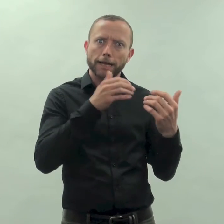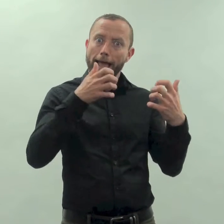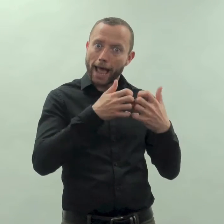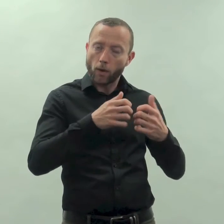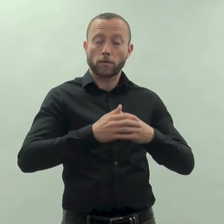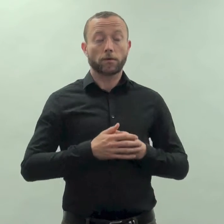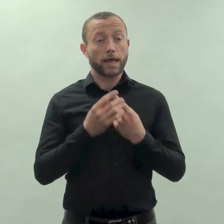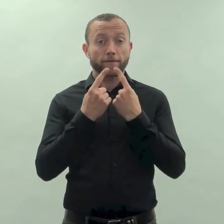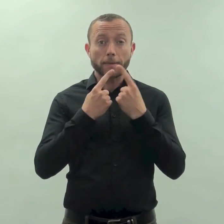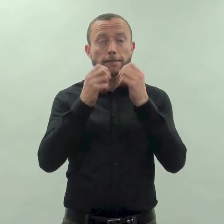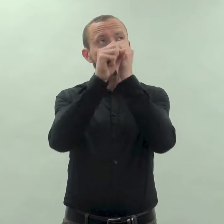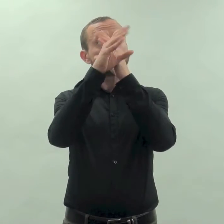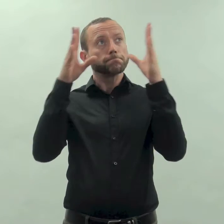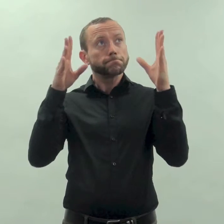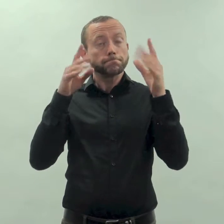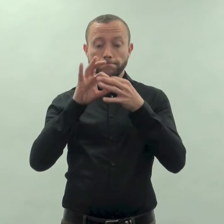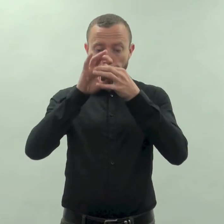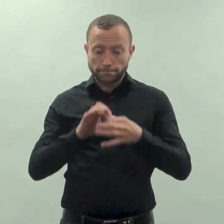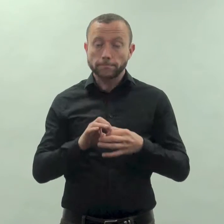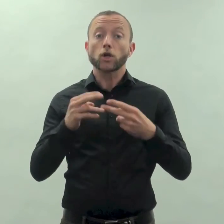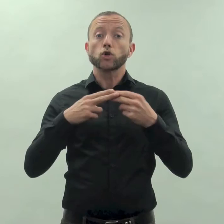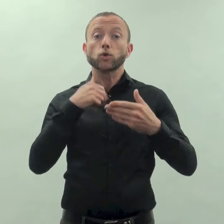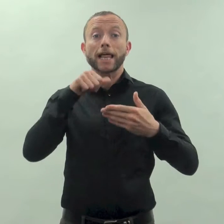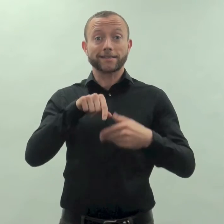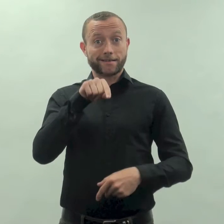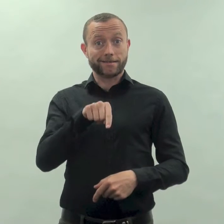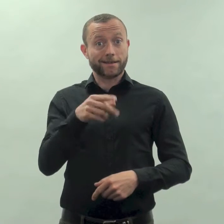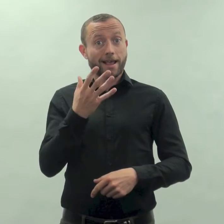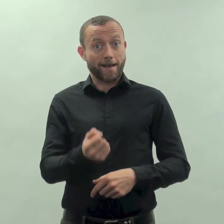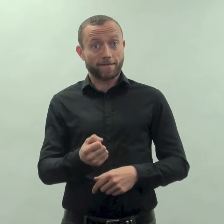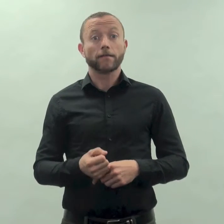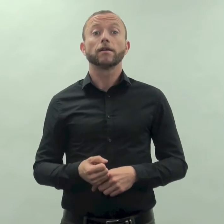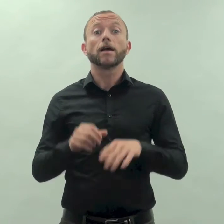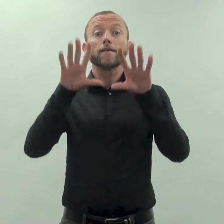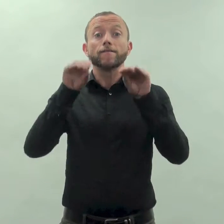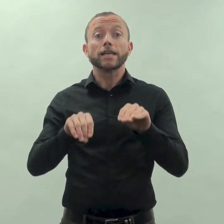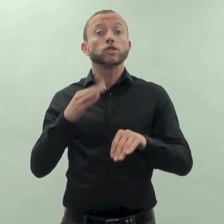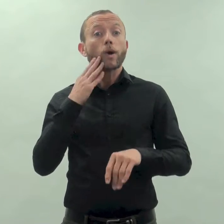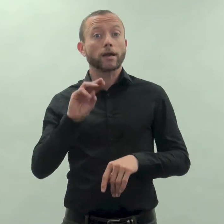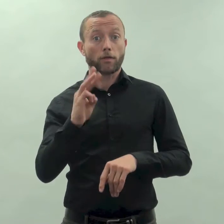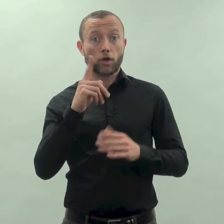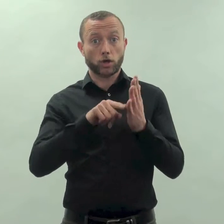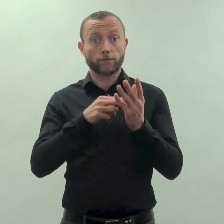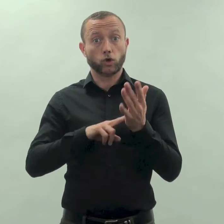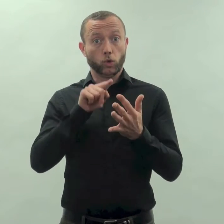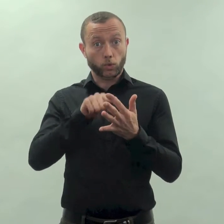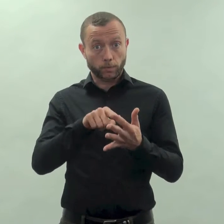of discharge. For more information, click on the link in the newsletter. The closing date for this survey is the 3rd of